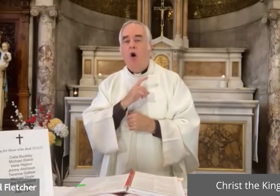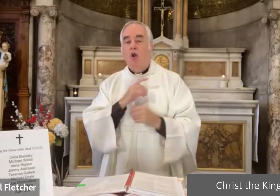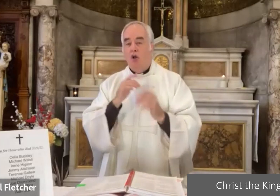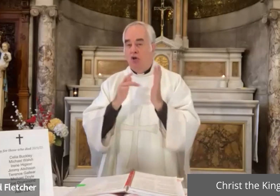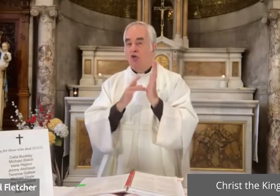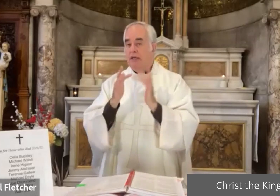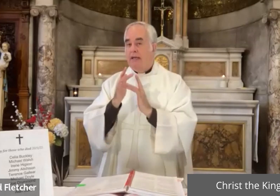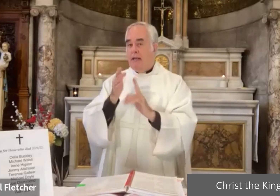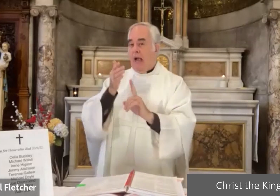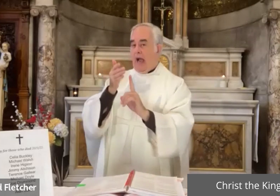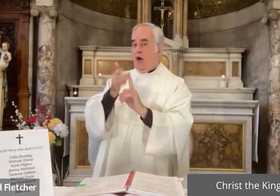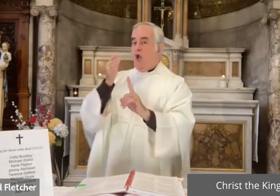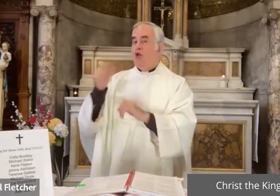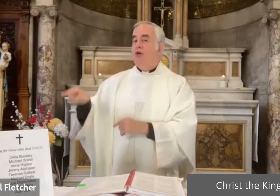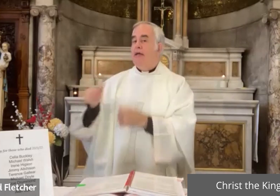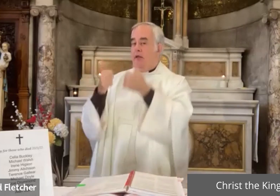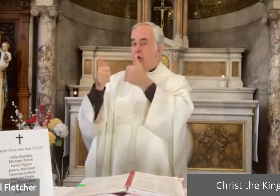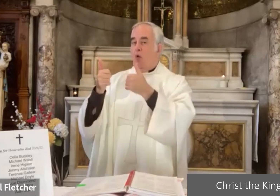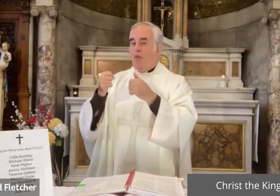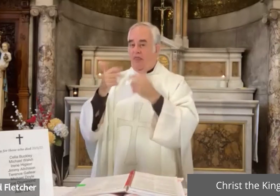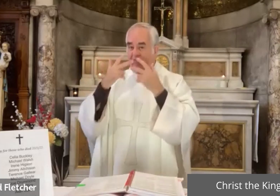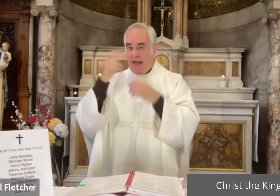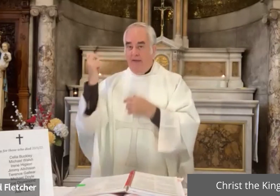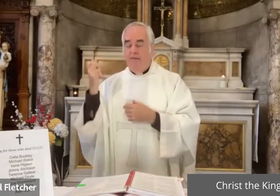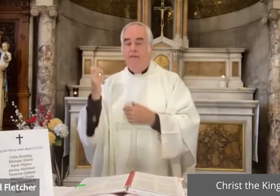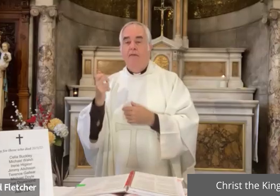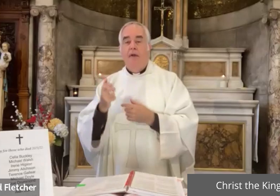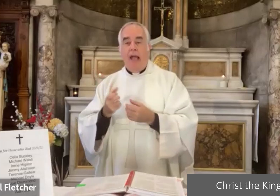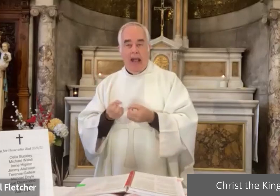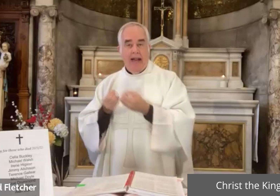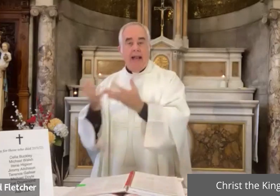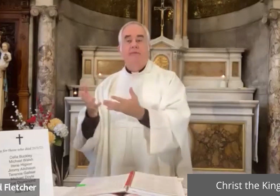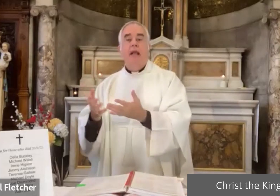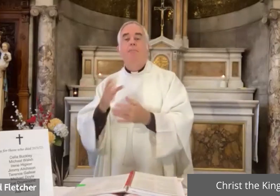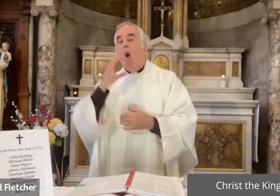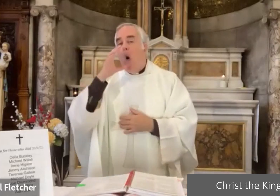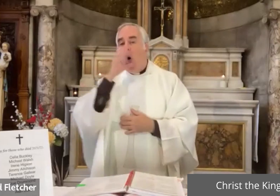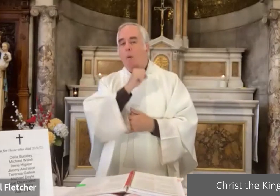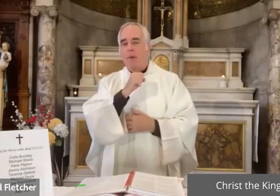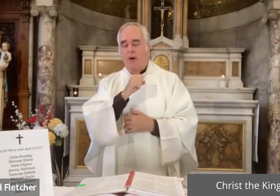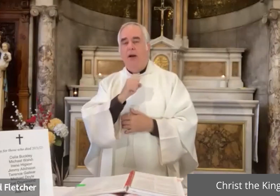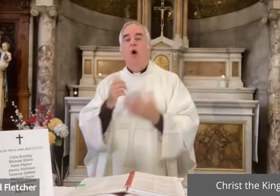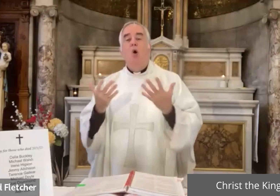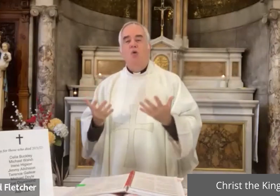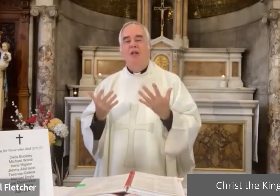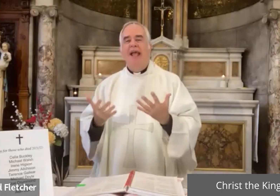That's why Jesus acknowledging the good thief gives him